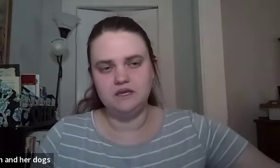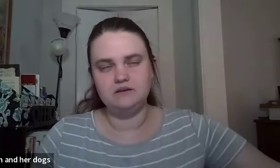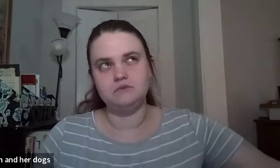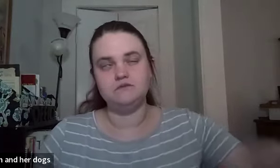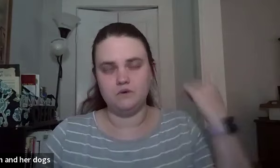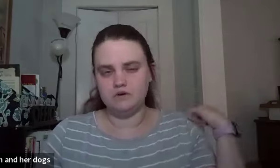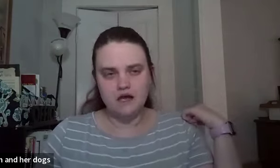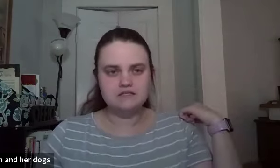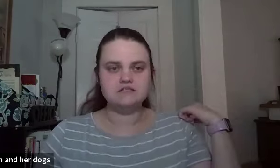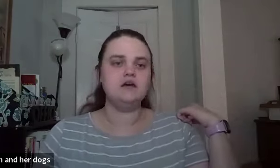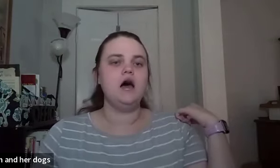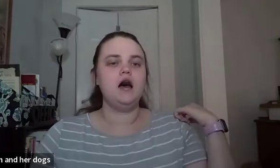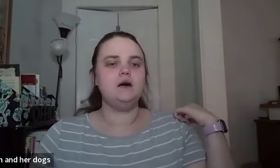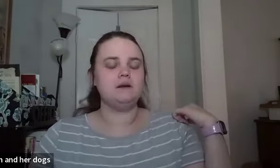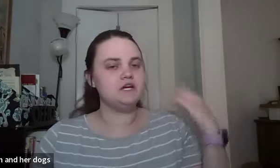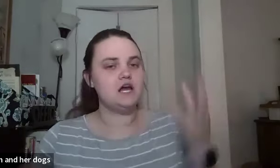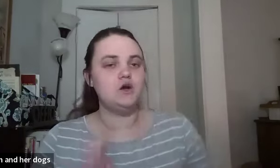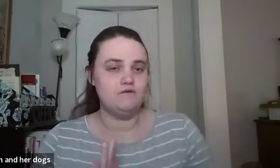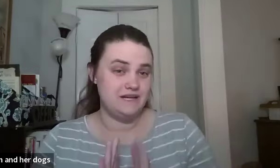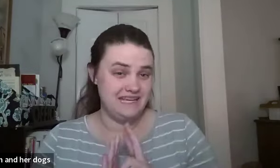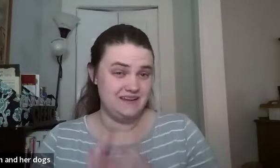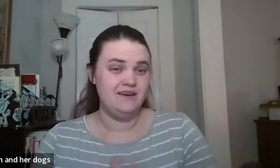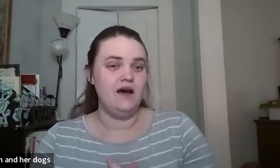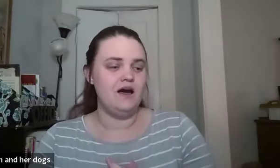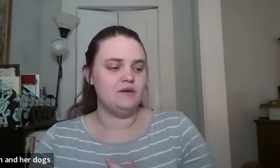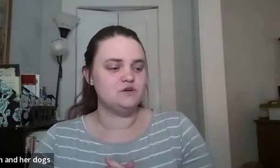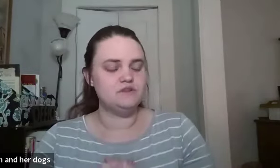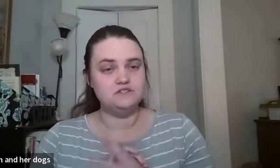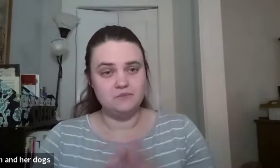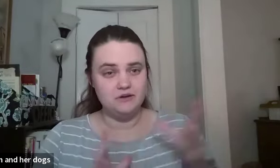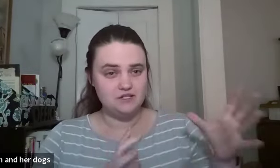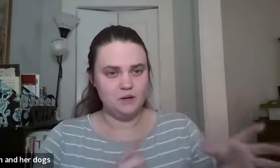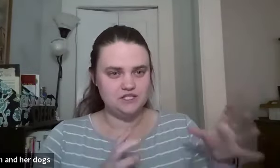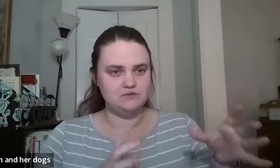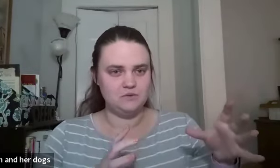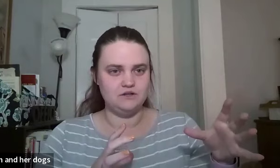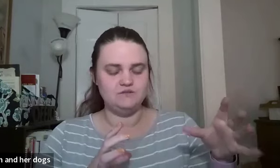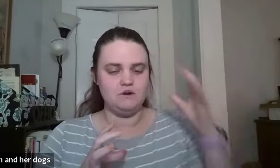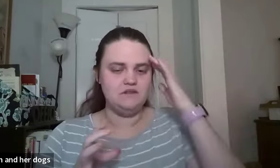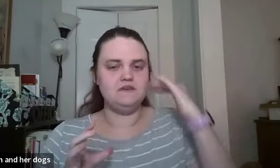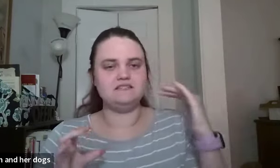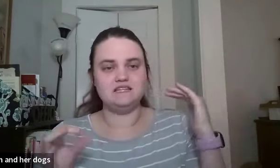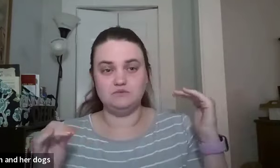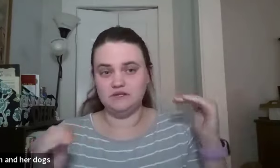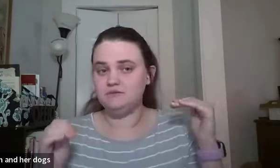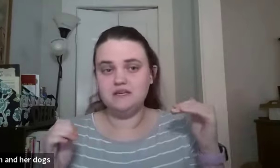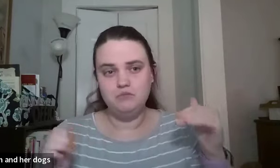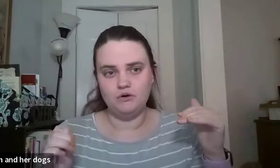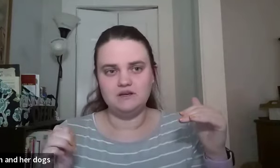week before last, but I'm going to kind of go over it again. So with our WH question words, one of the things that's really, really important